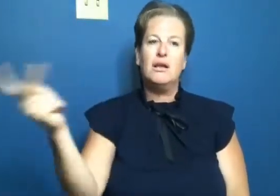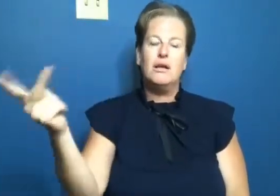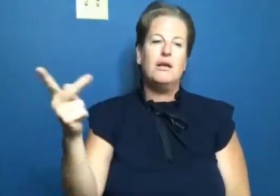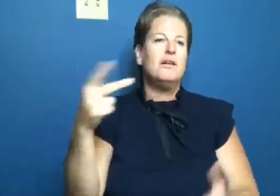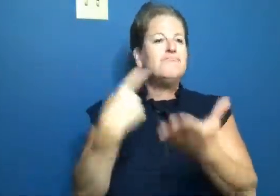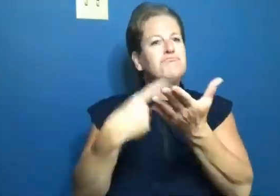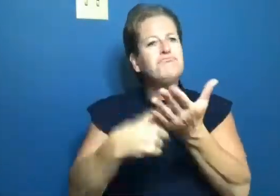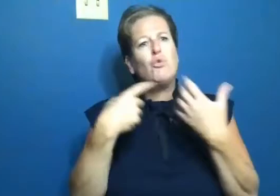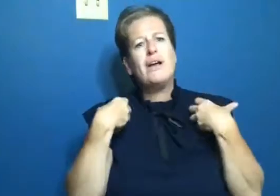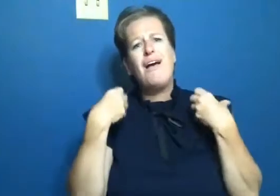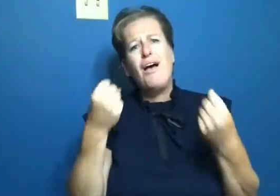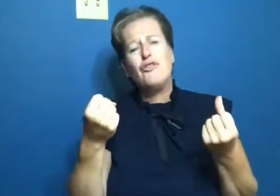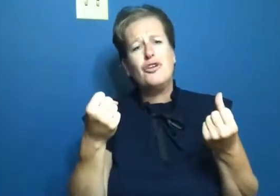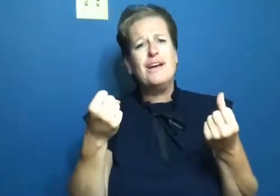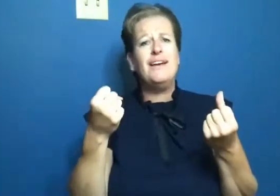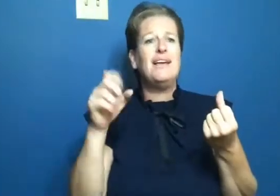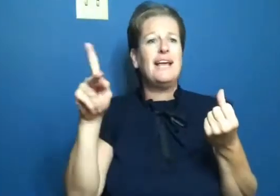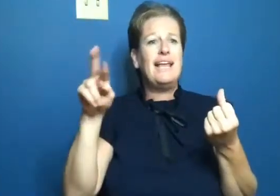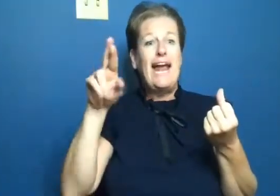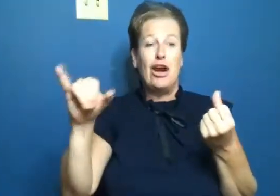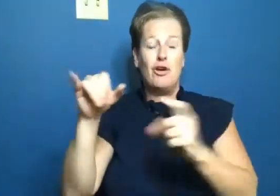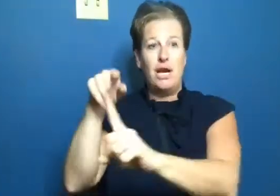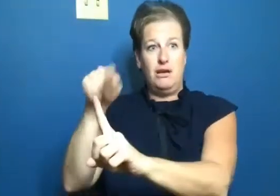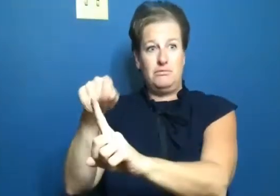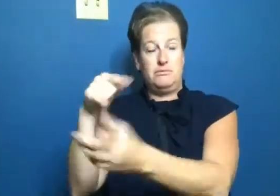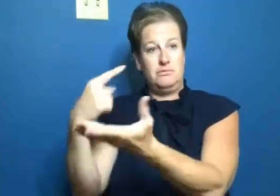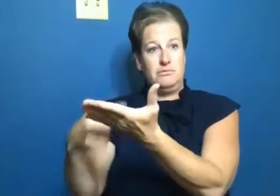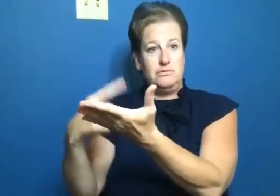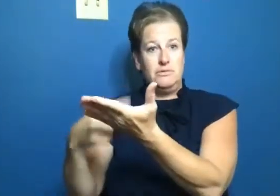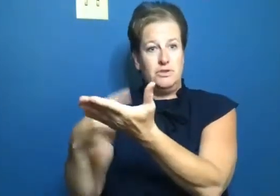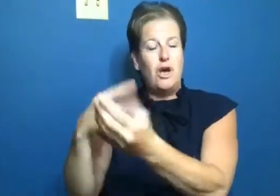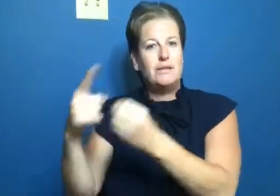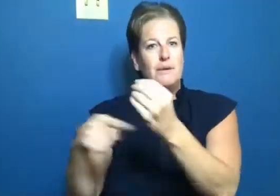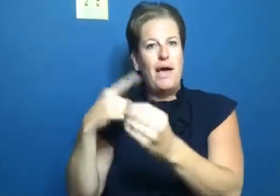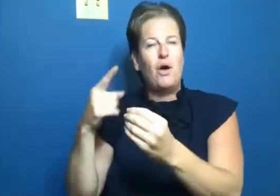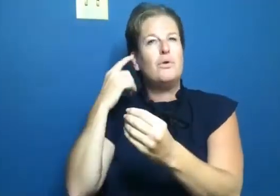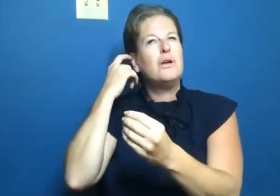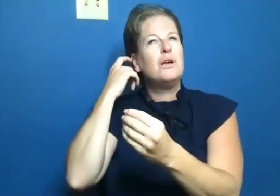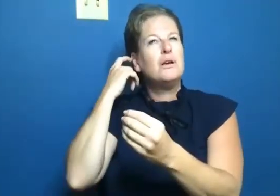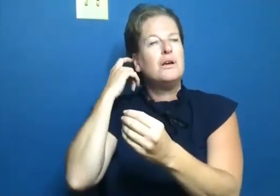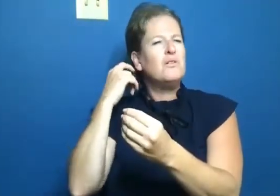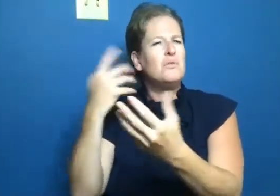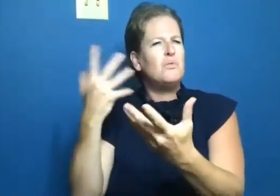and Carrie particularly about, really describing what alcoholism is.